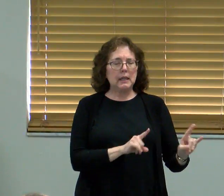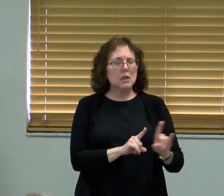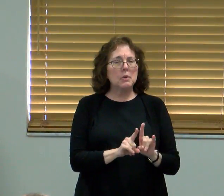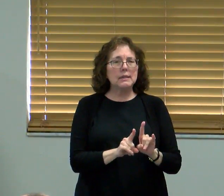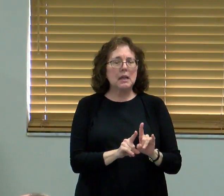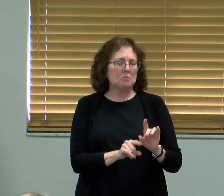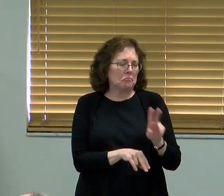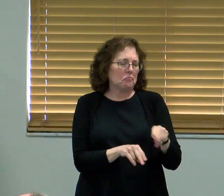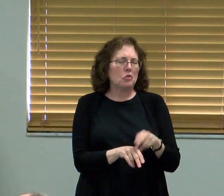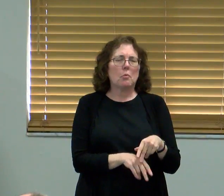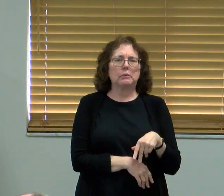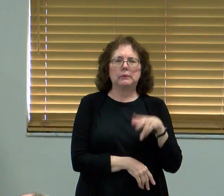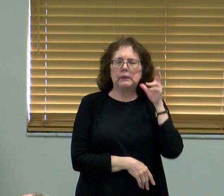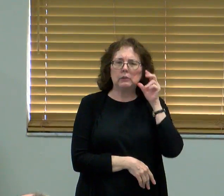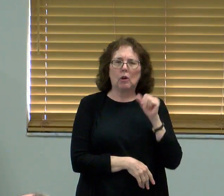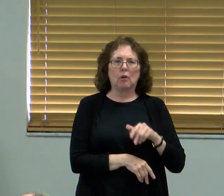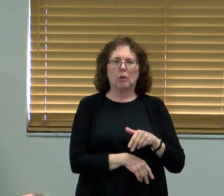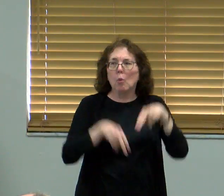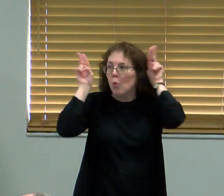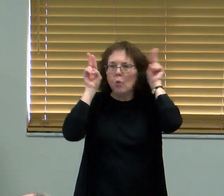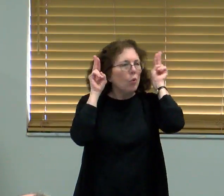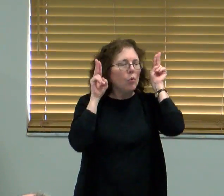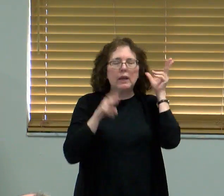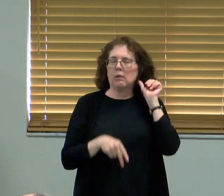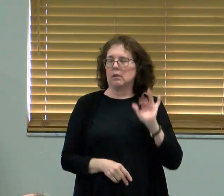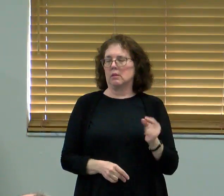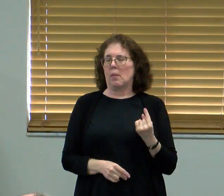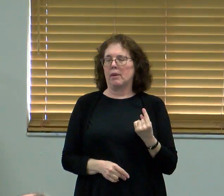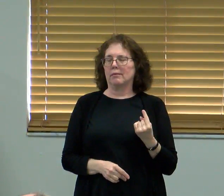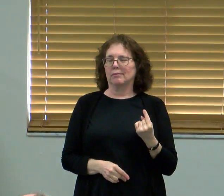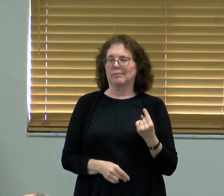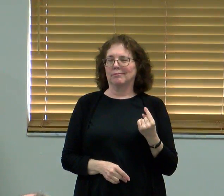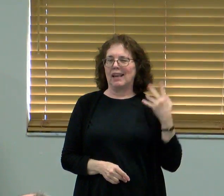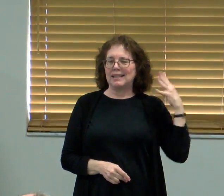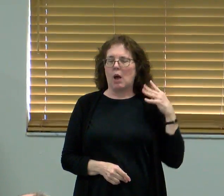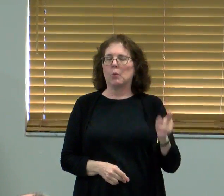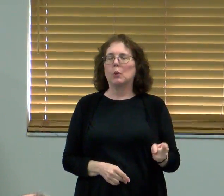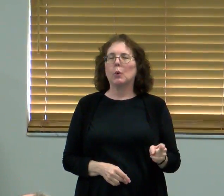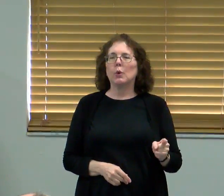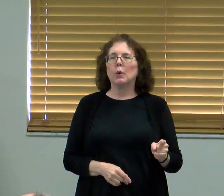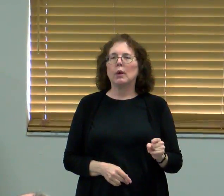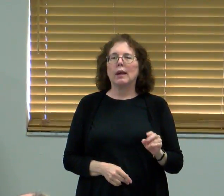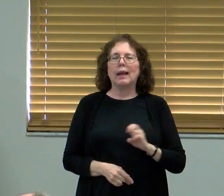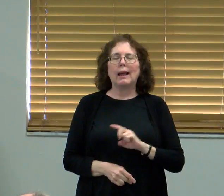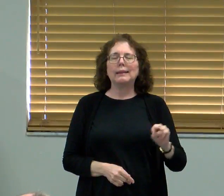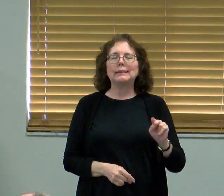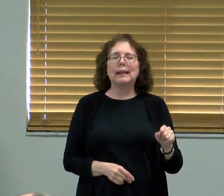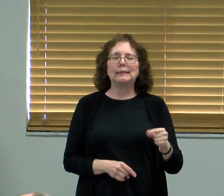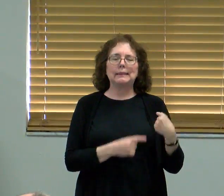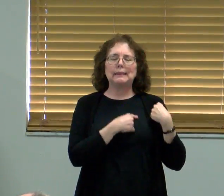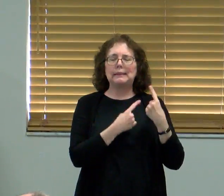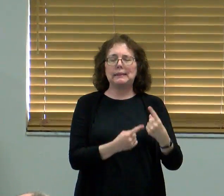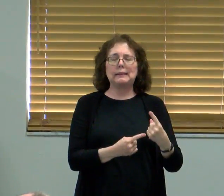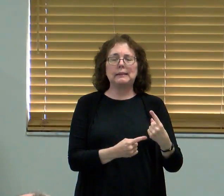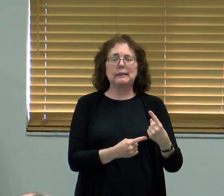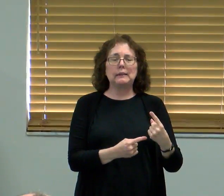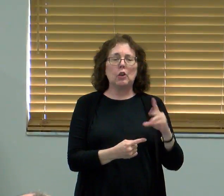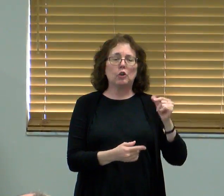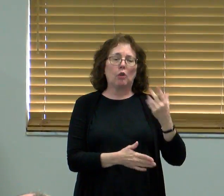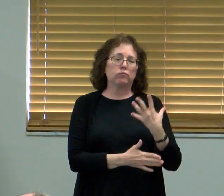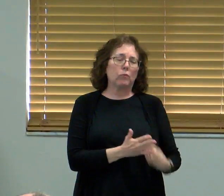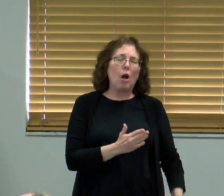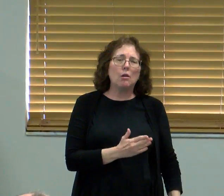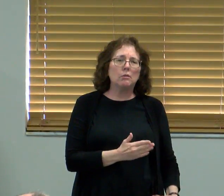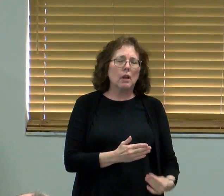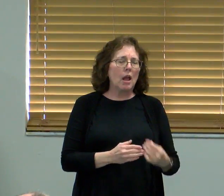civilian hearing dog by perking up her ears to various sounds. Ellen said that since Hazel passed away, she has